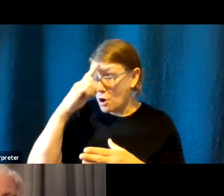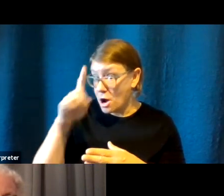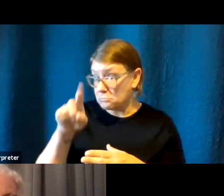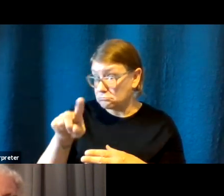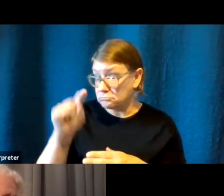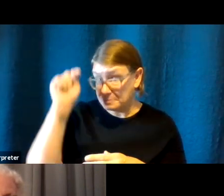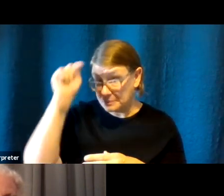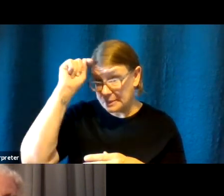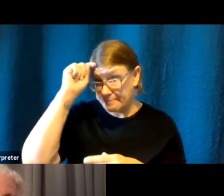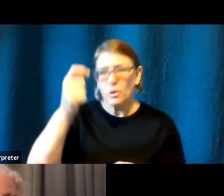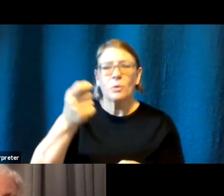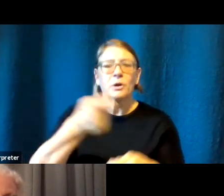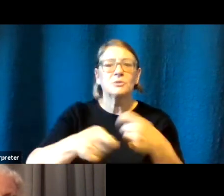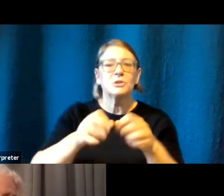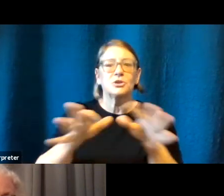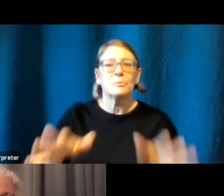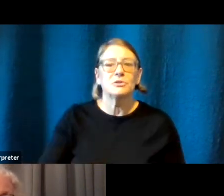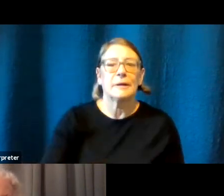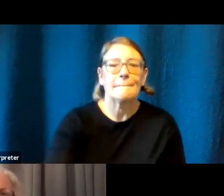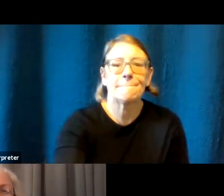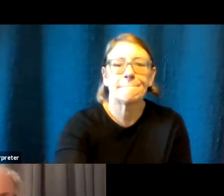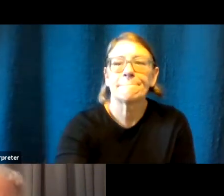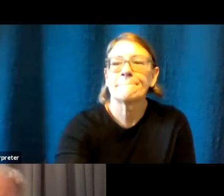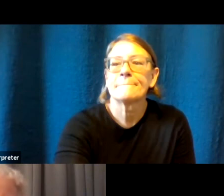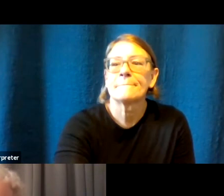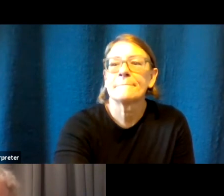you're suggesting? We're going to switch interpreters.